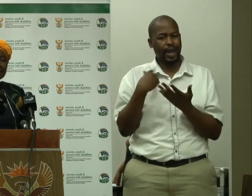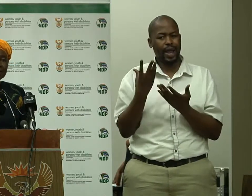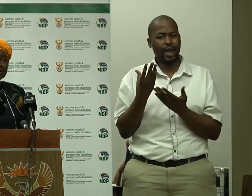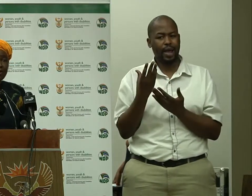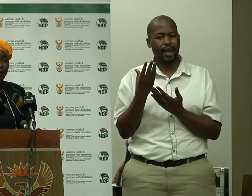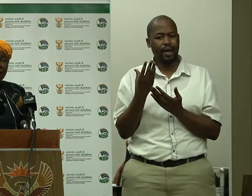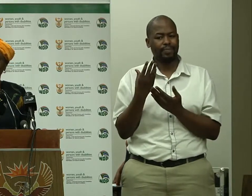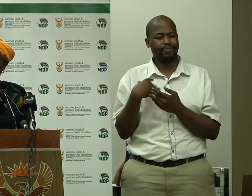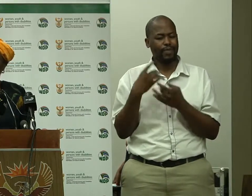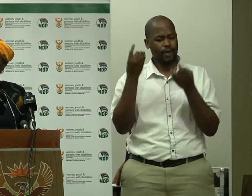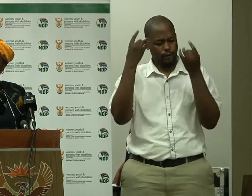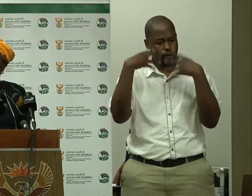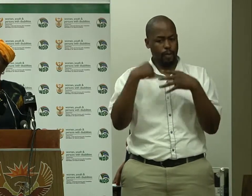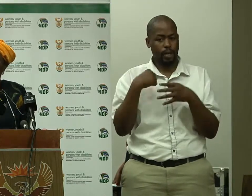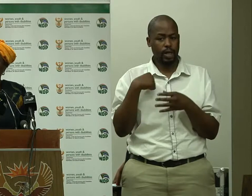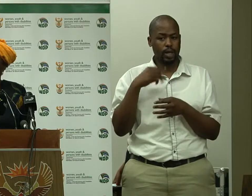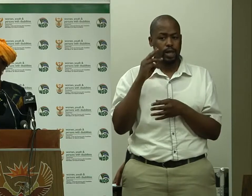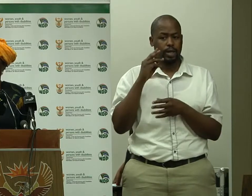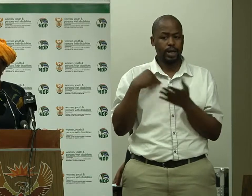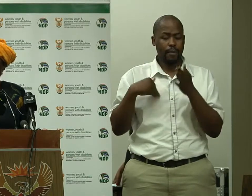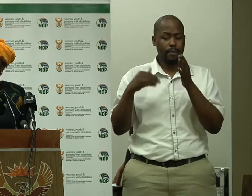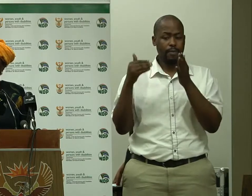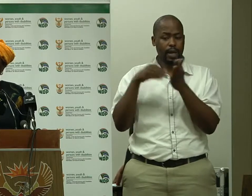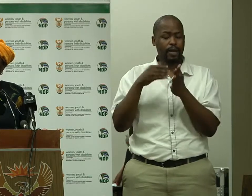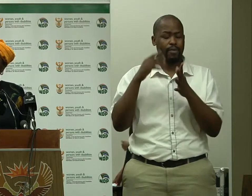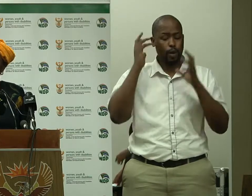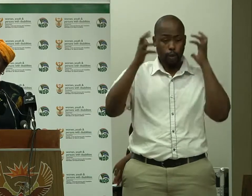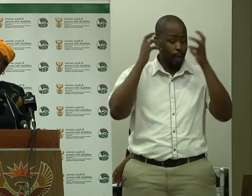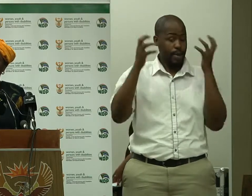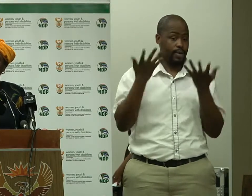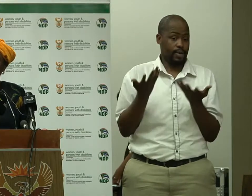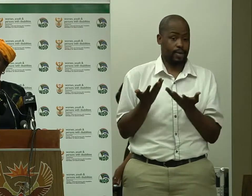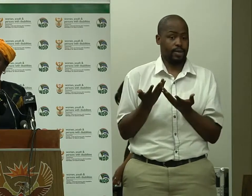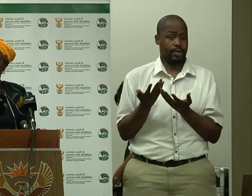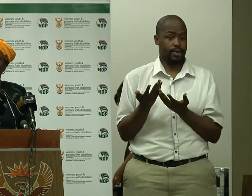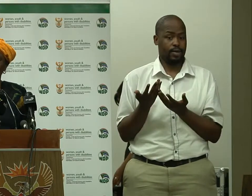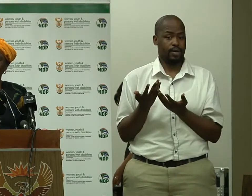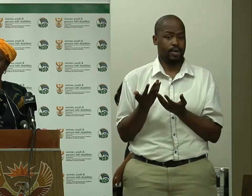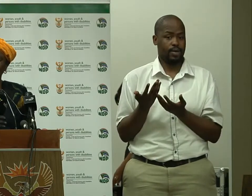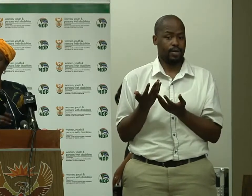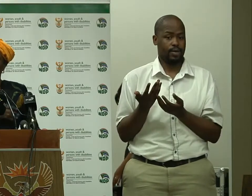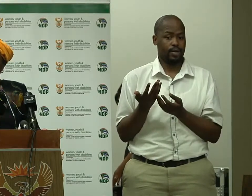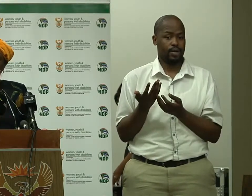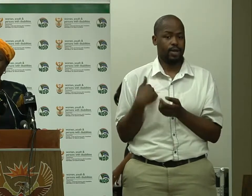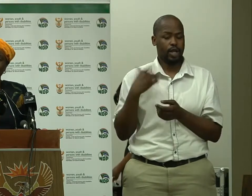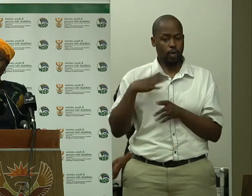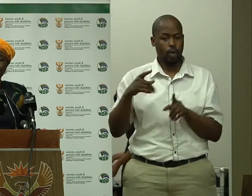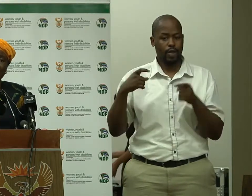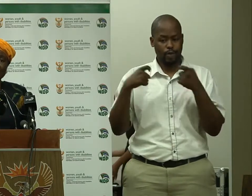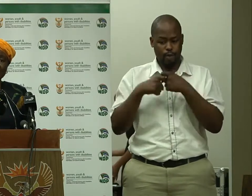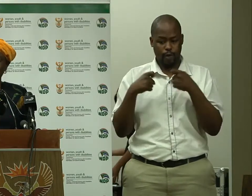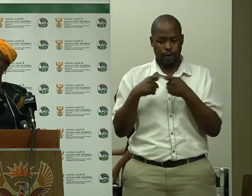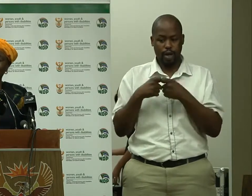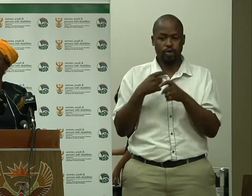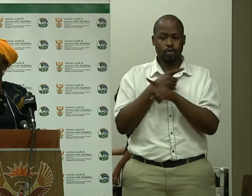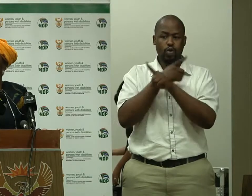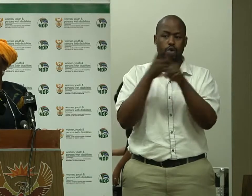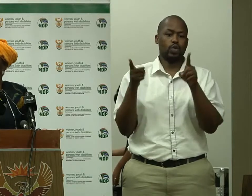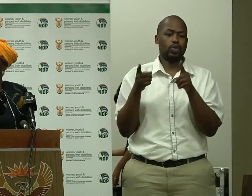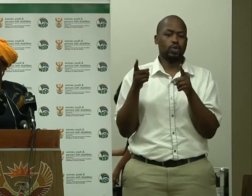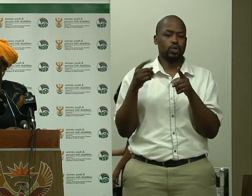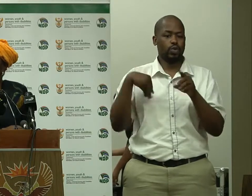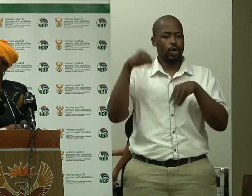that, you know, our children are going crazy. And, you know, they want to fight those who are